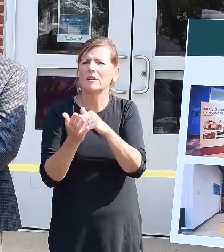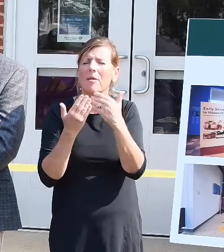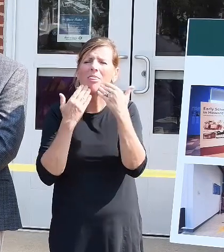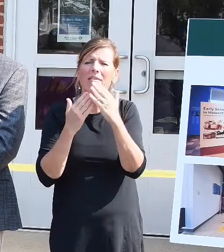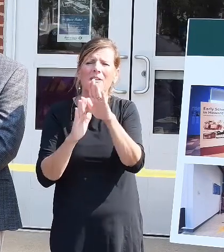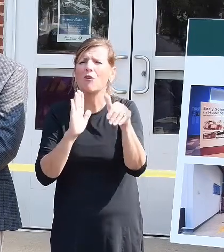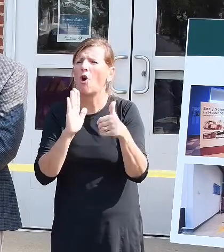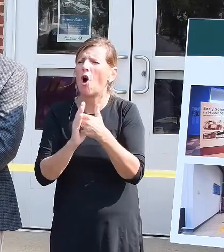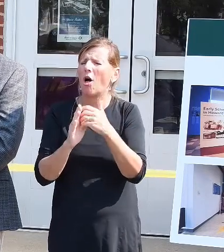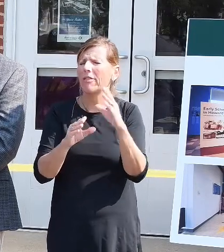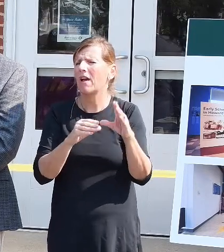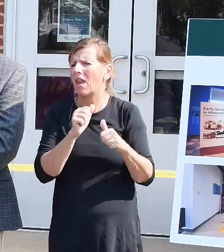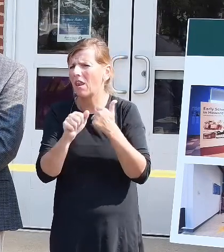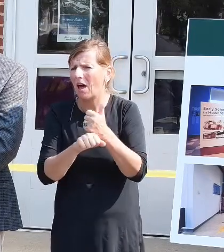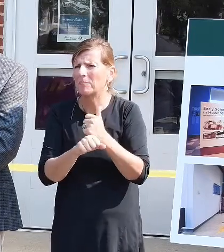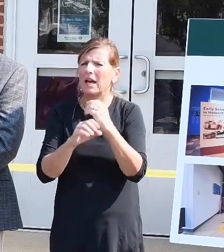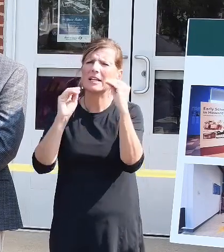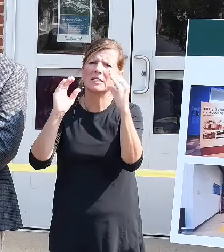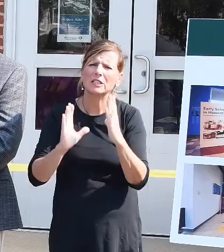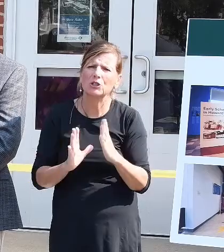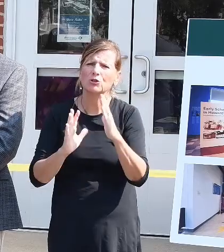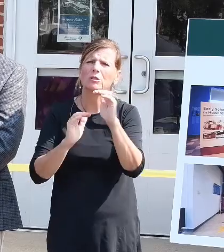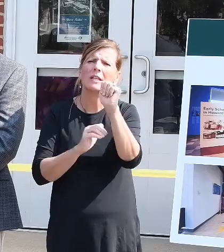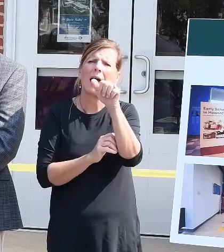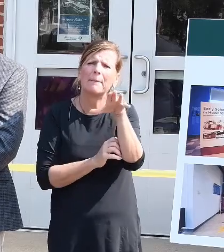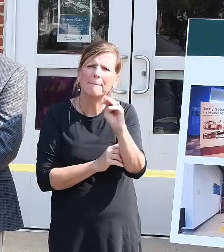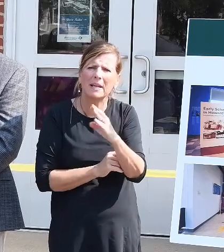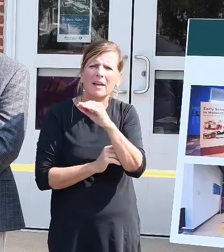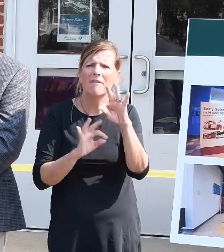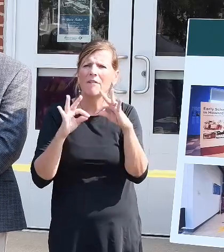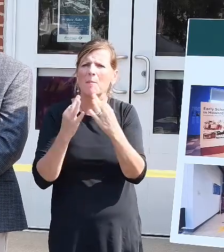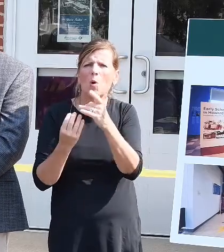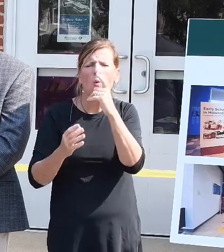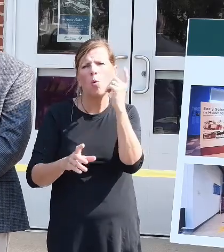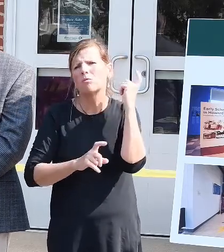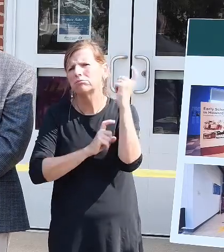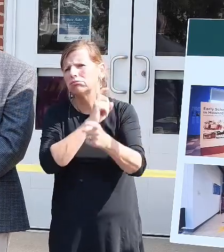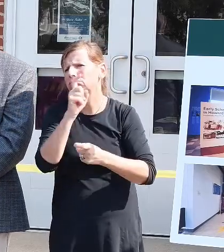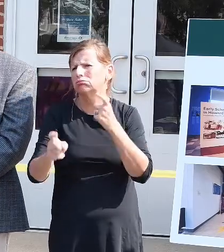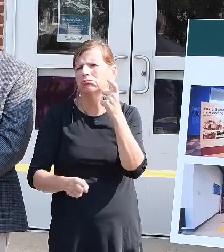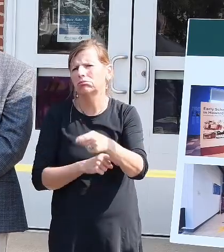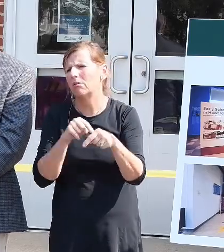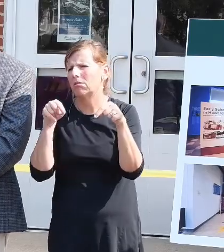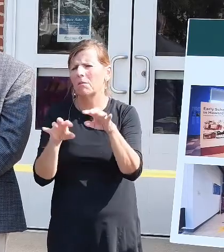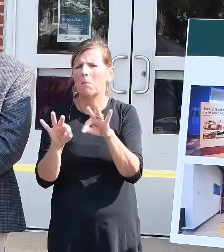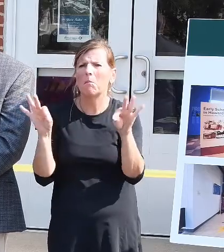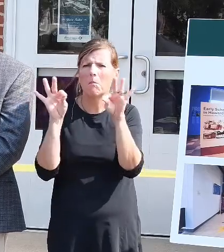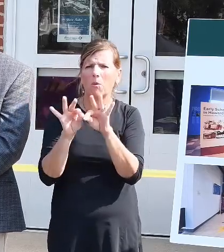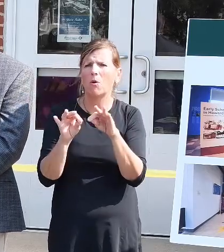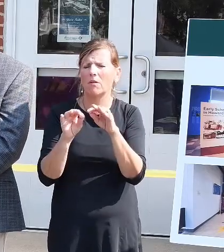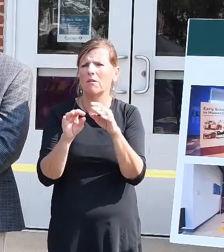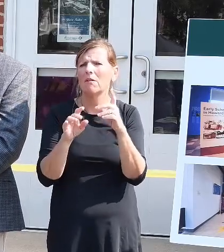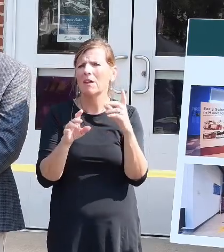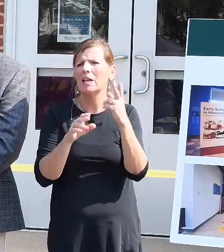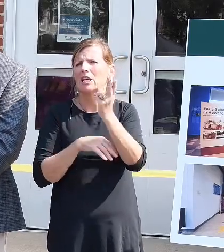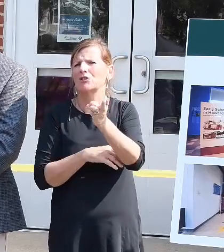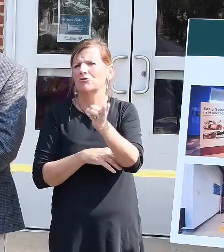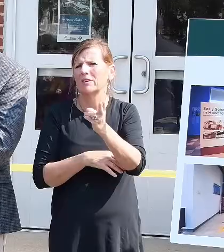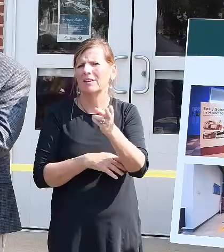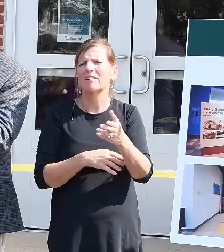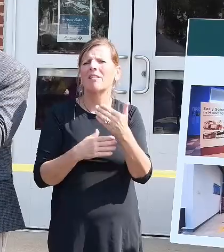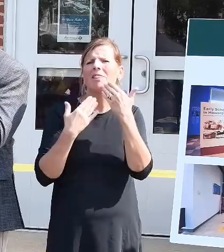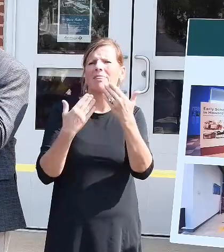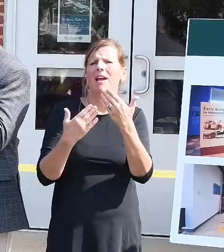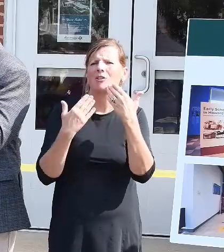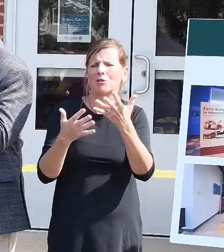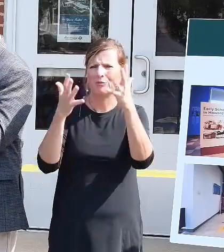of the alumni, teachers, administrators, and families who have contributed to this important legacy. Thank you. Ms.